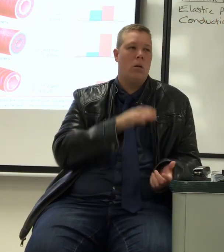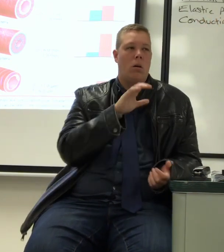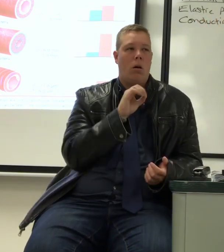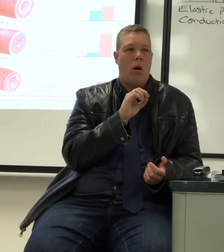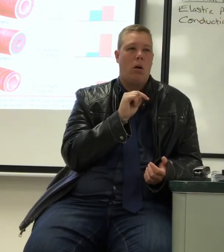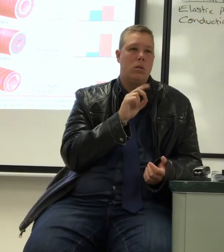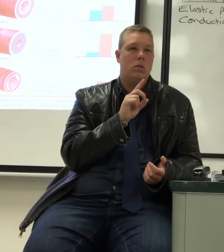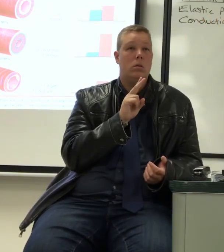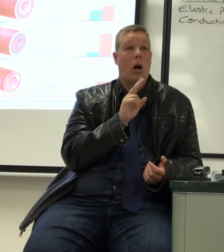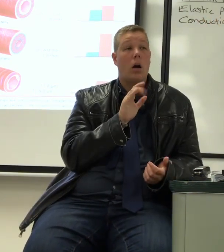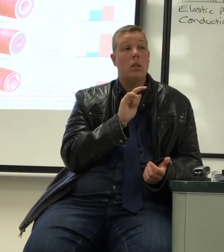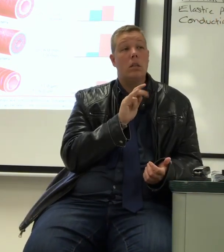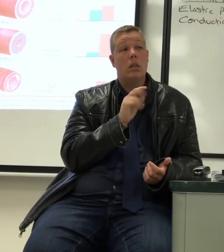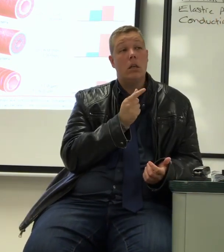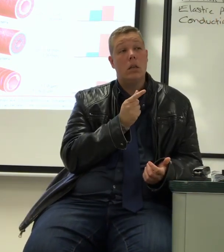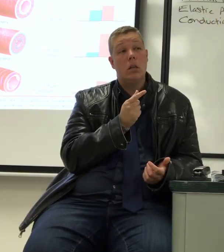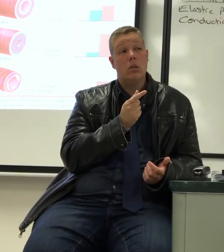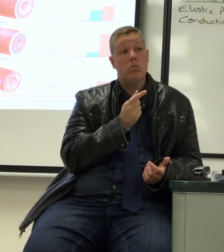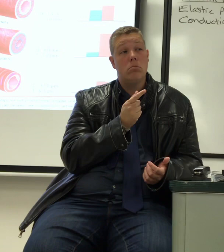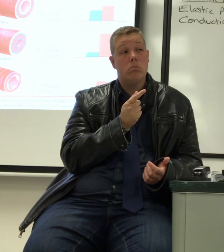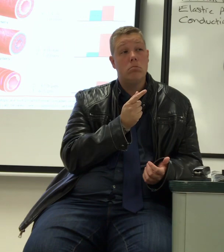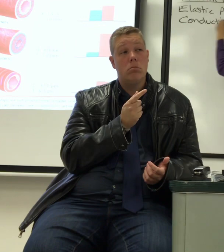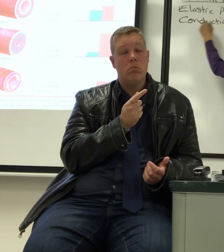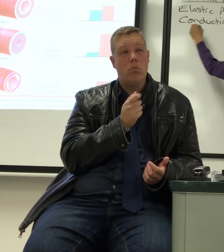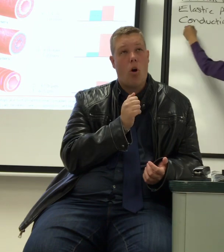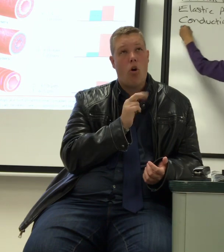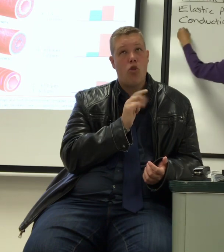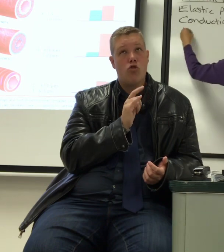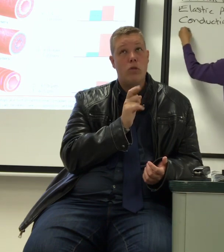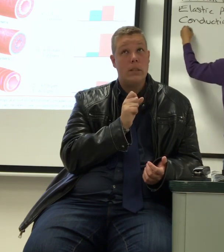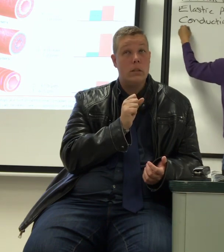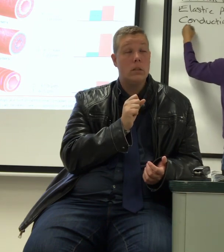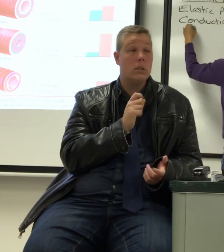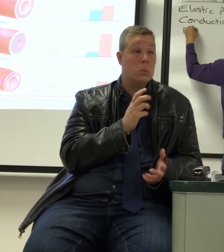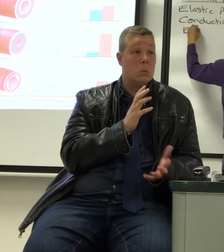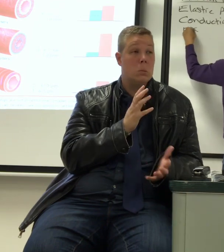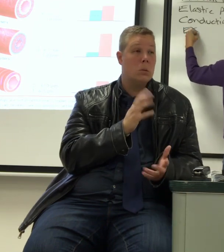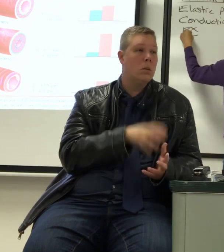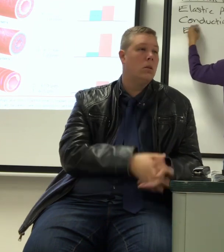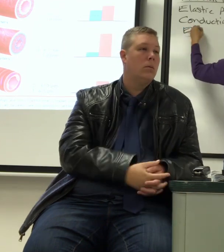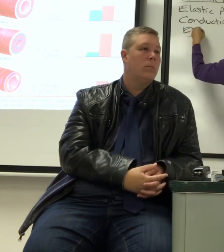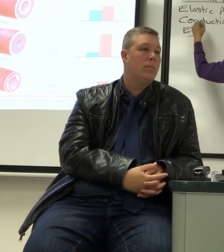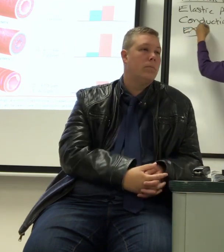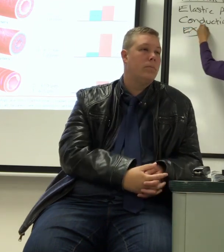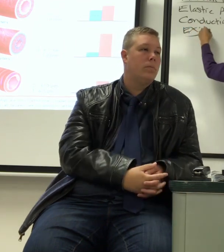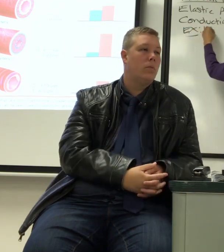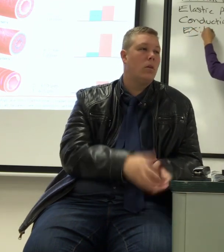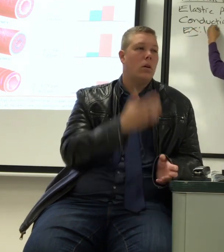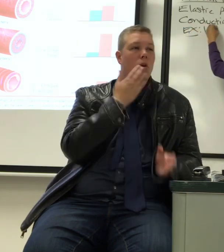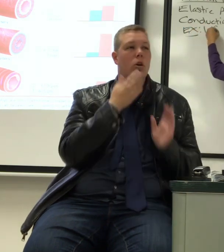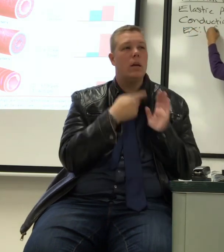conducting arteries. A good example is